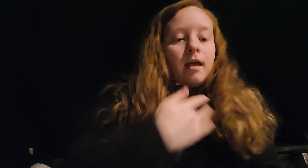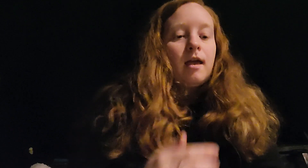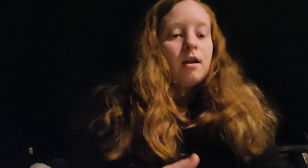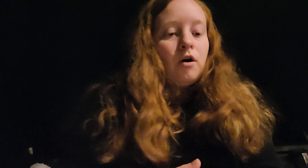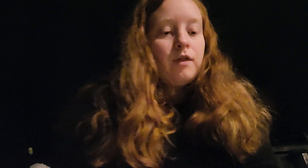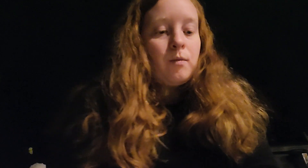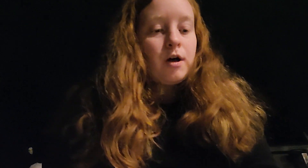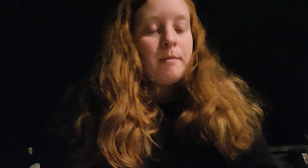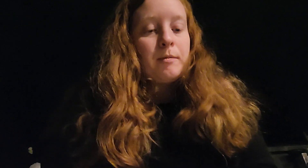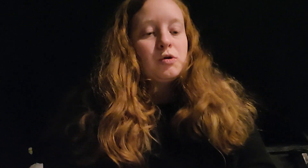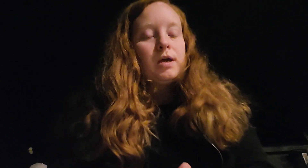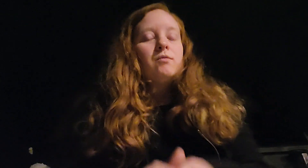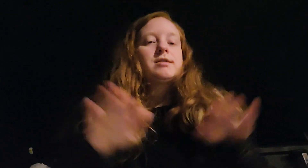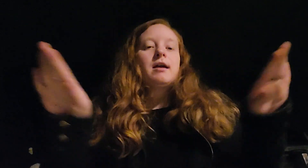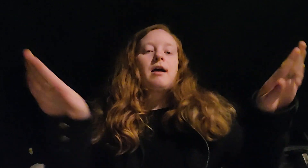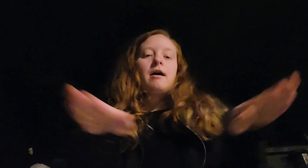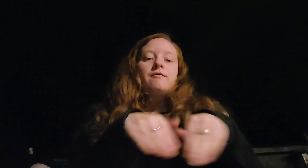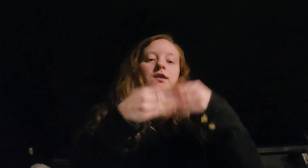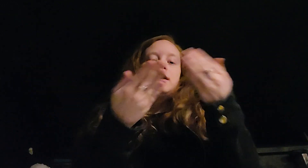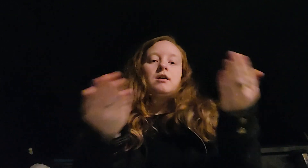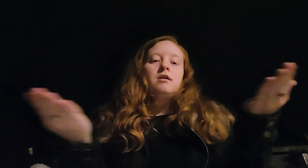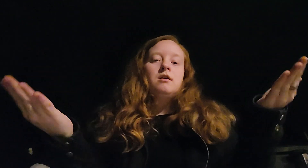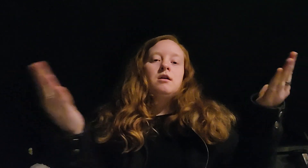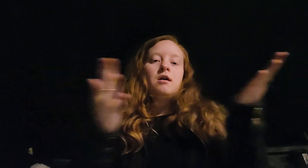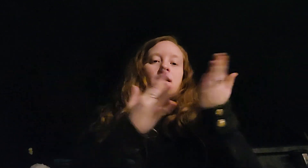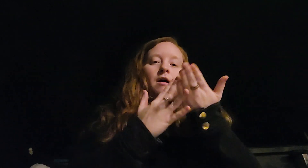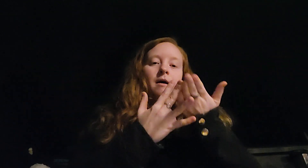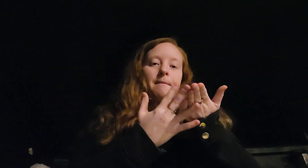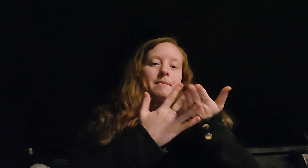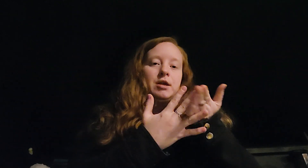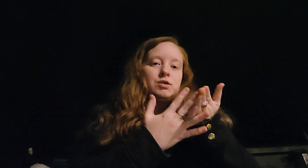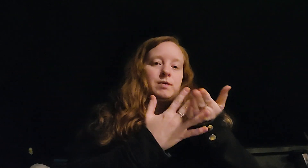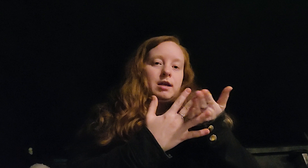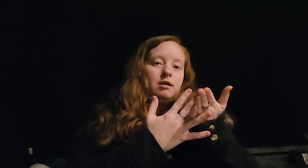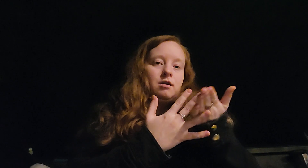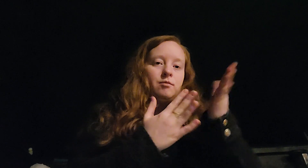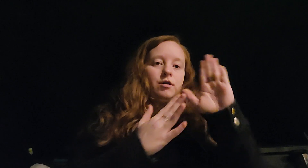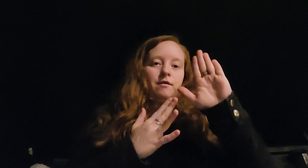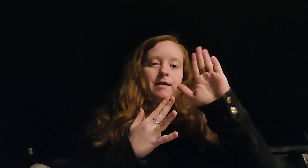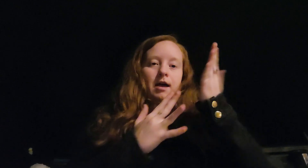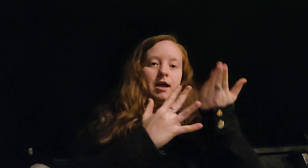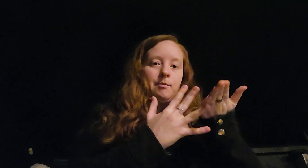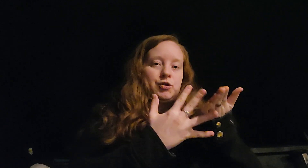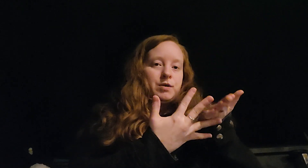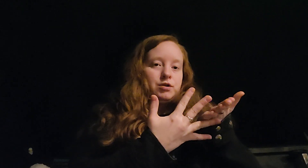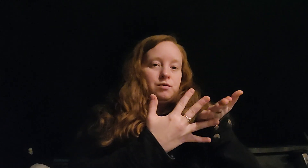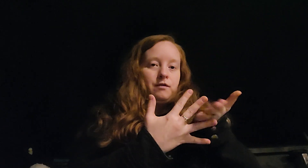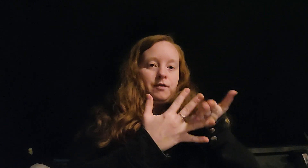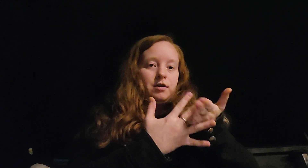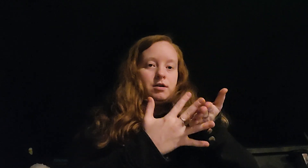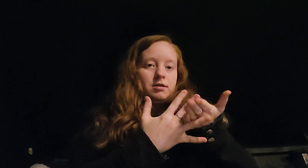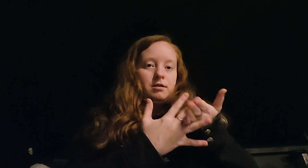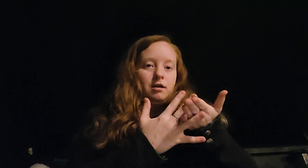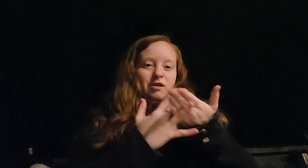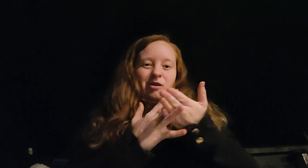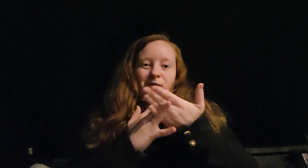And all that will come in between, we're saying everything between. Put your flat hand between two of your fingers and you kind of wiggle